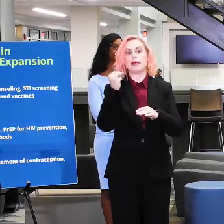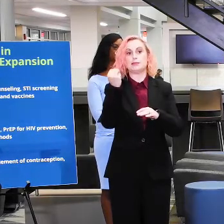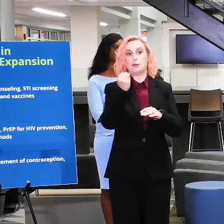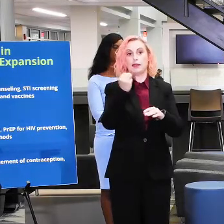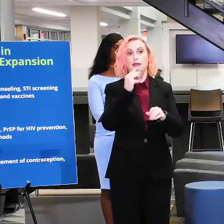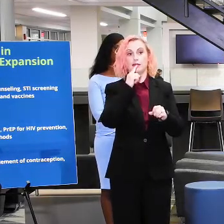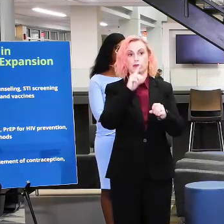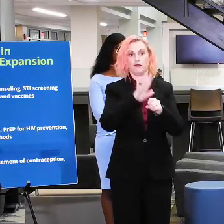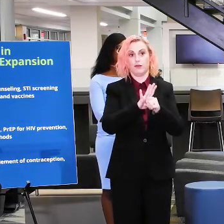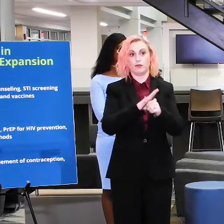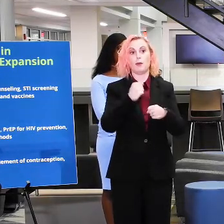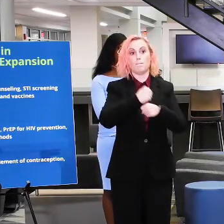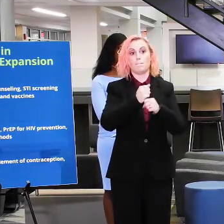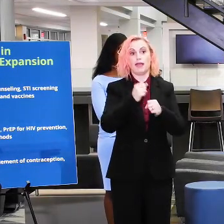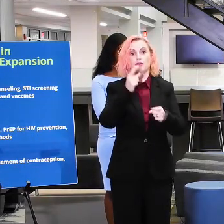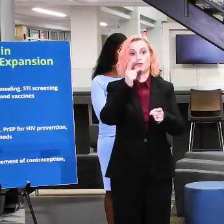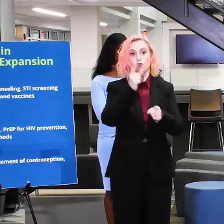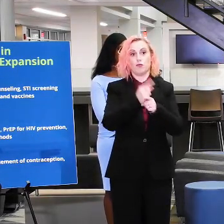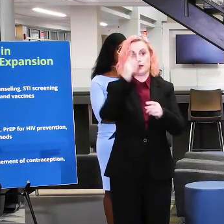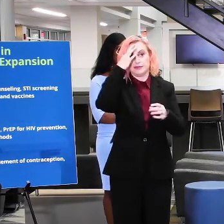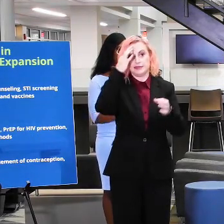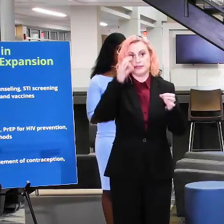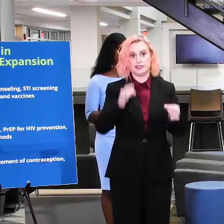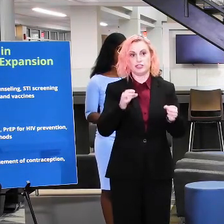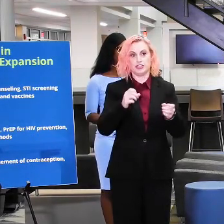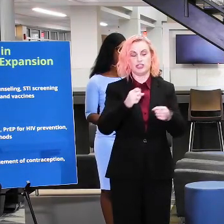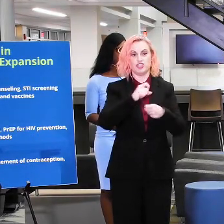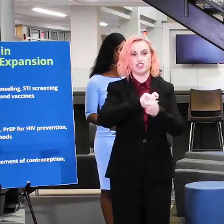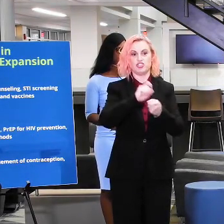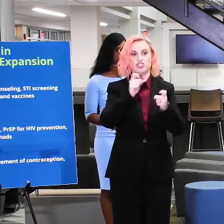had made the right decision to change the clinic day,